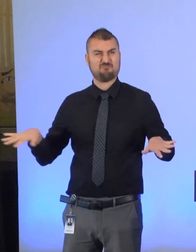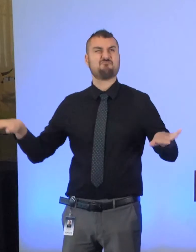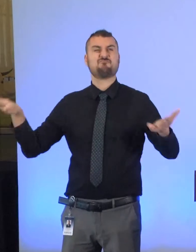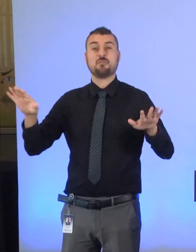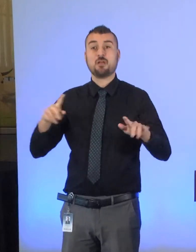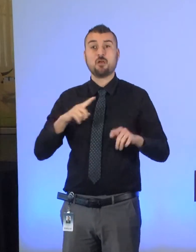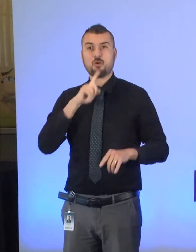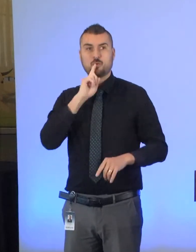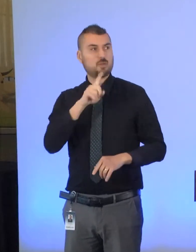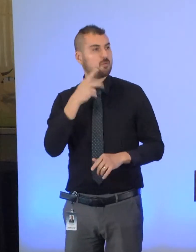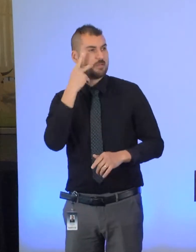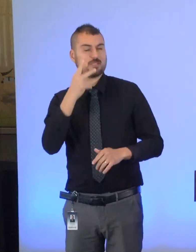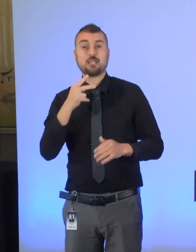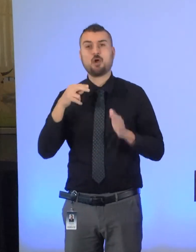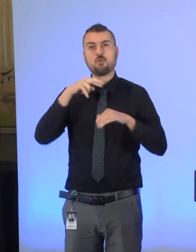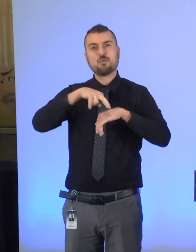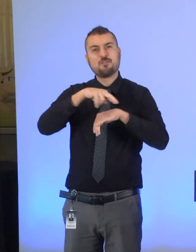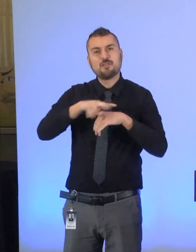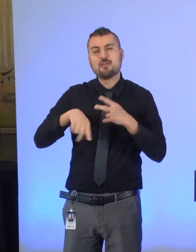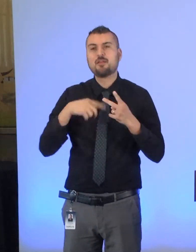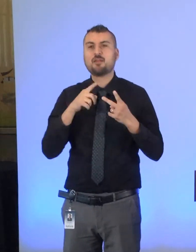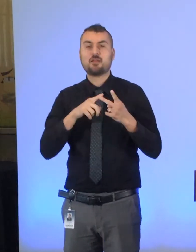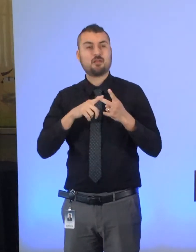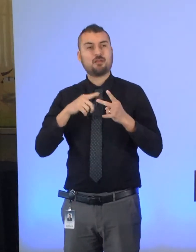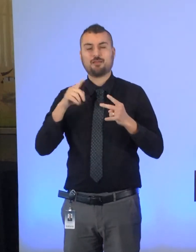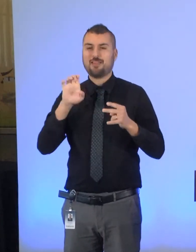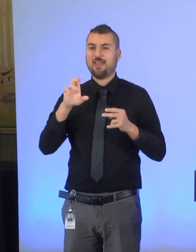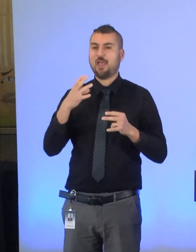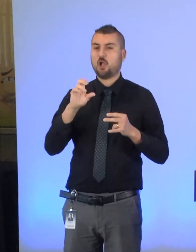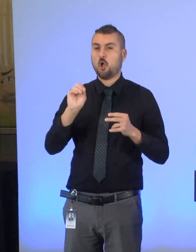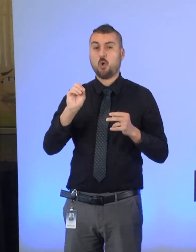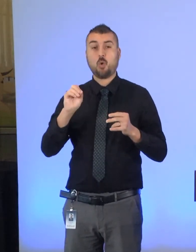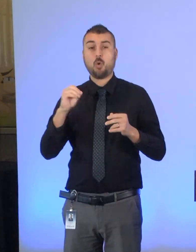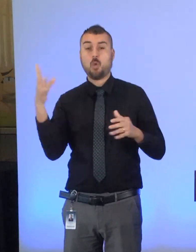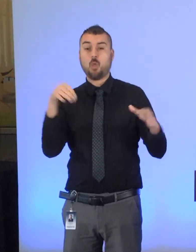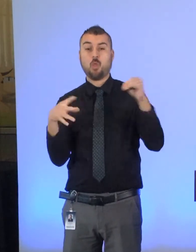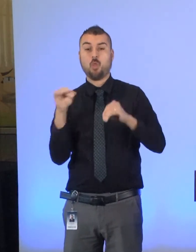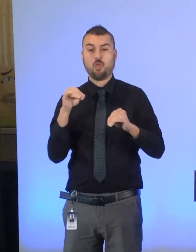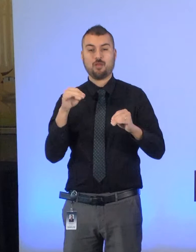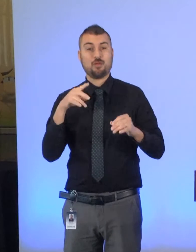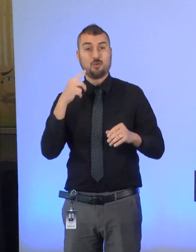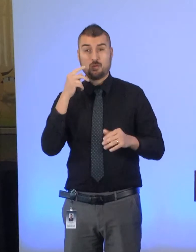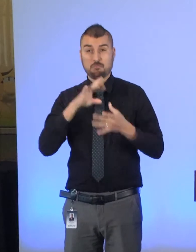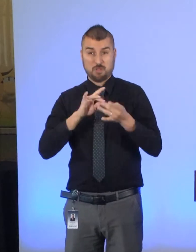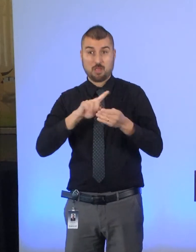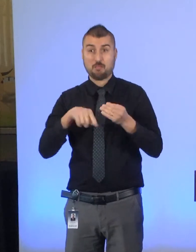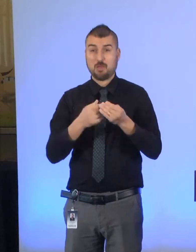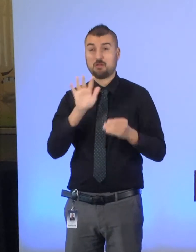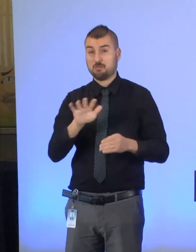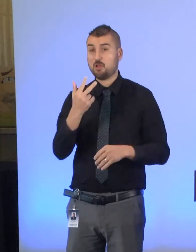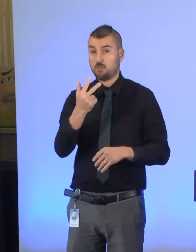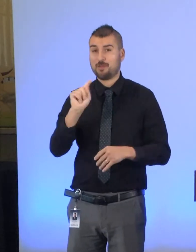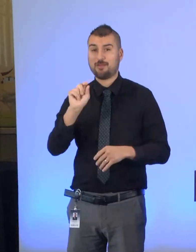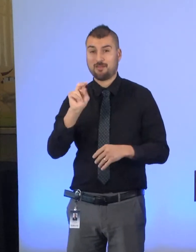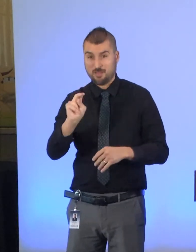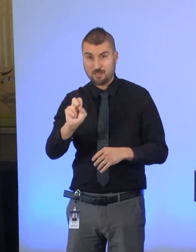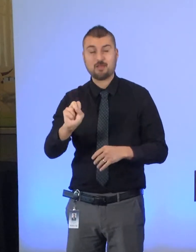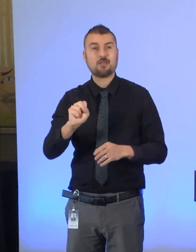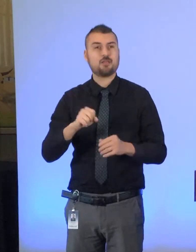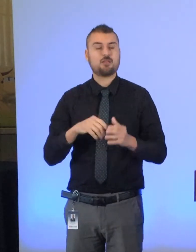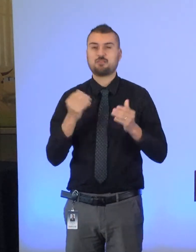throughout the work. We've mentioned it's 3 tons. There are well over 300 individual pieces that are part of